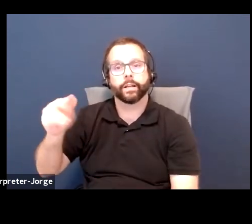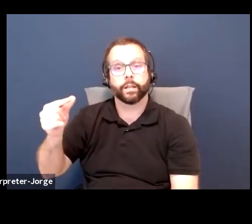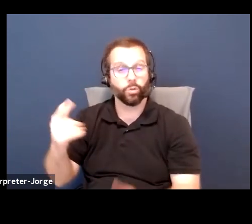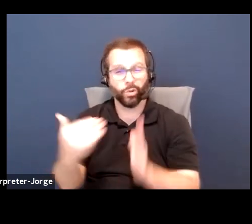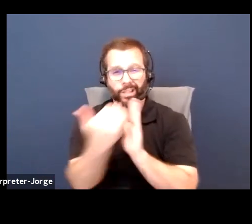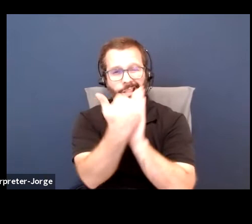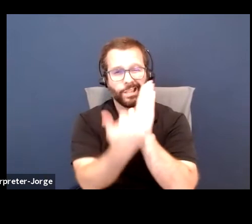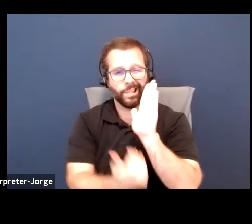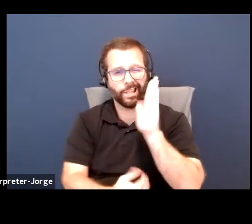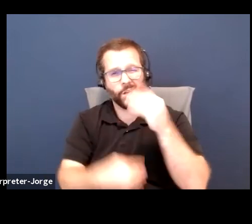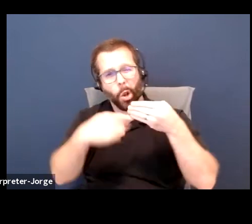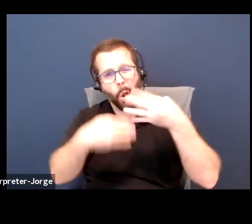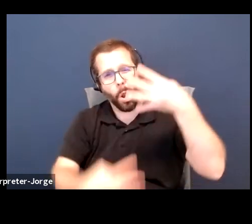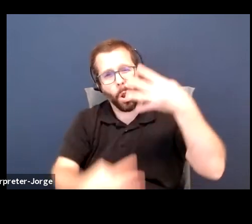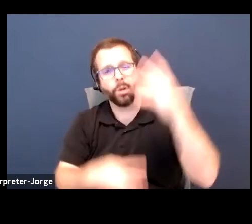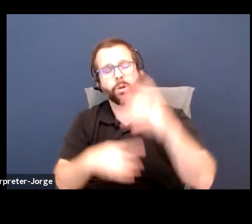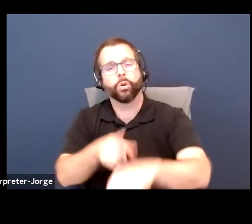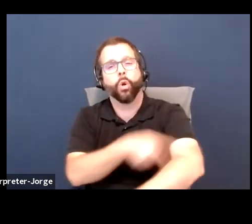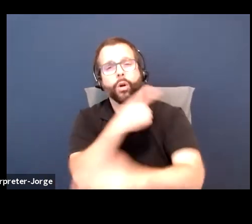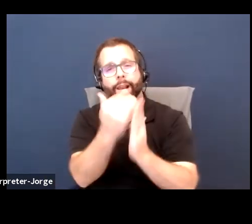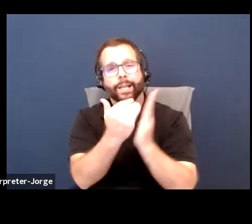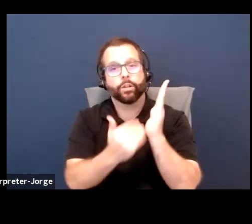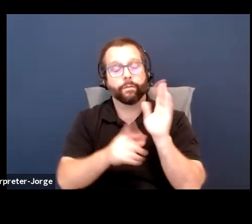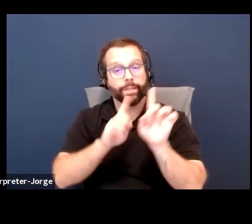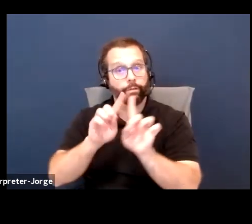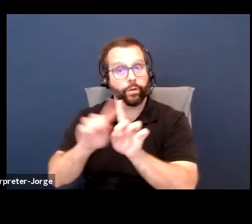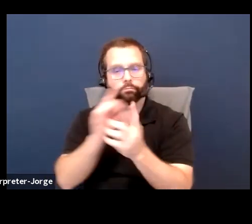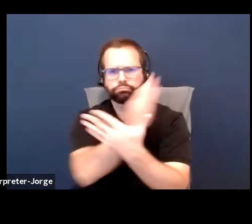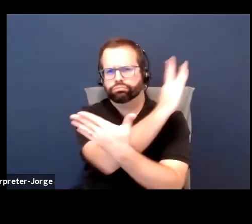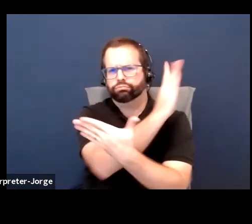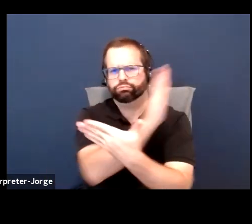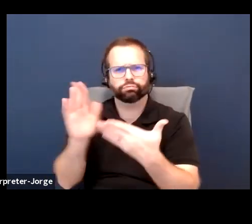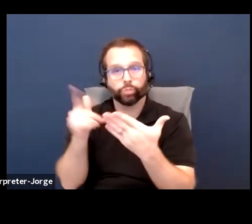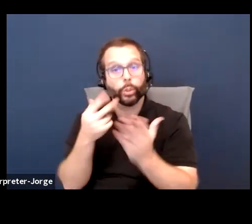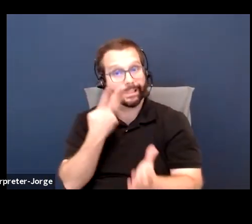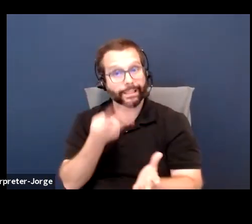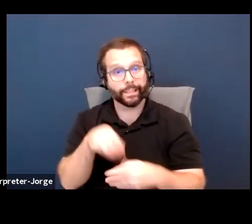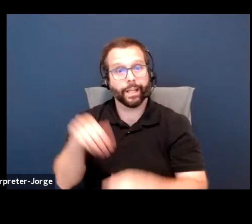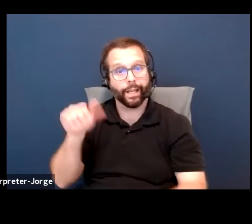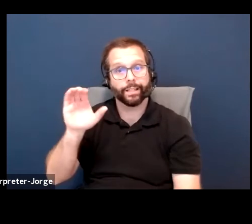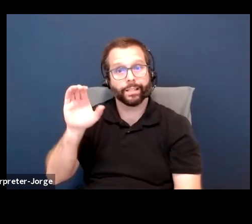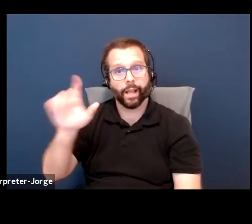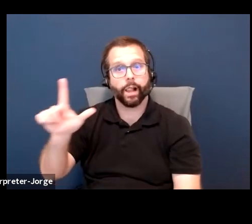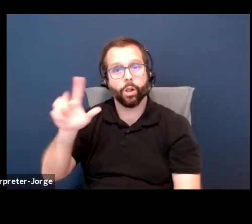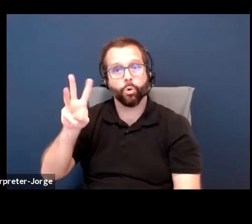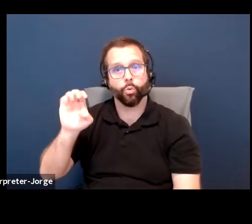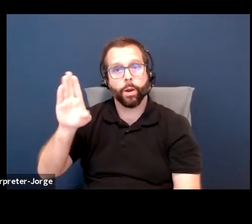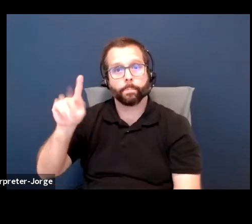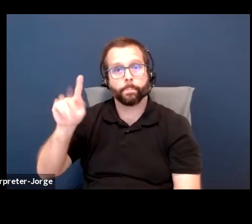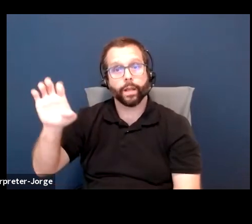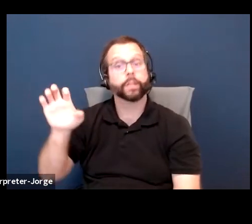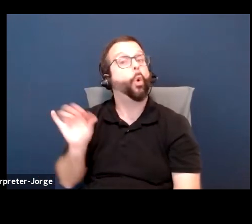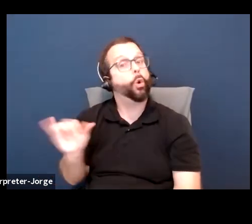of congregate settings that fall under that on ACL's webpage or linked directly from the CDC's